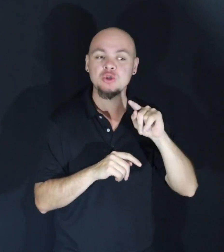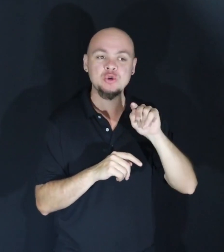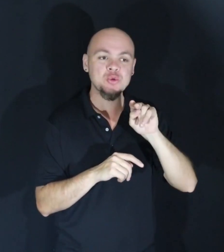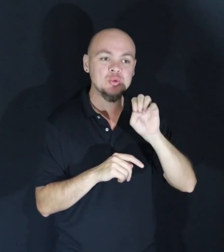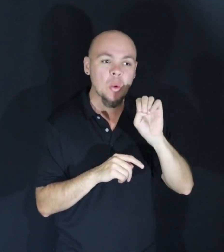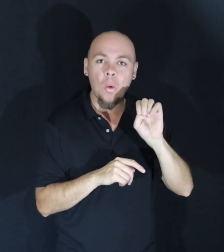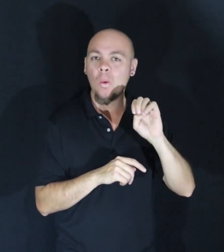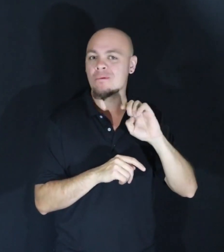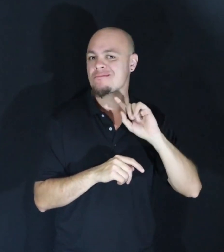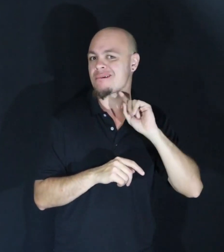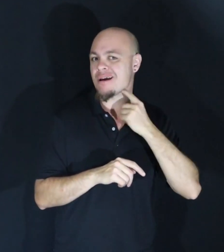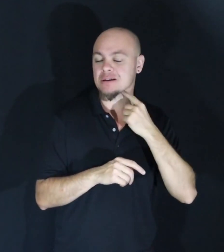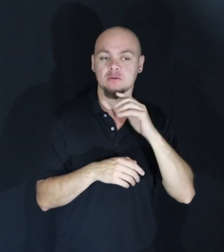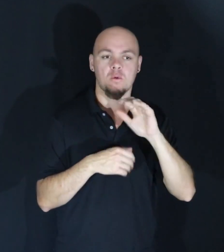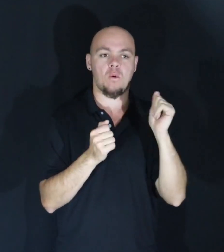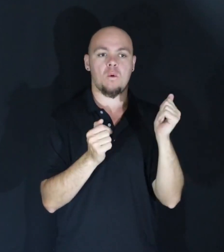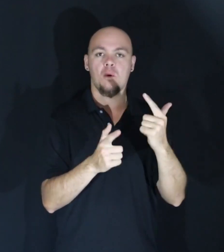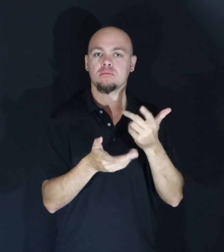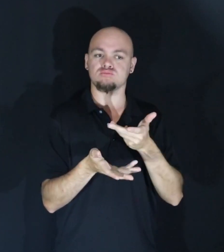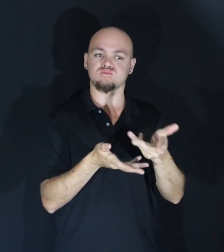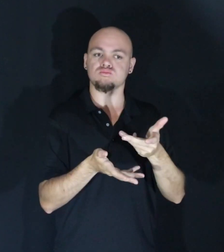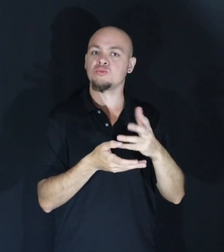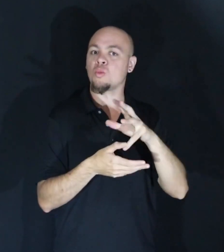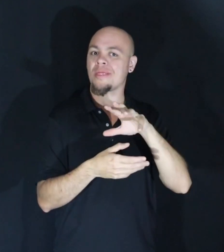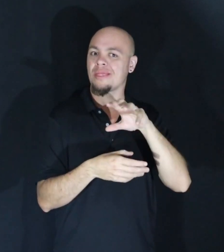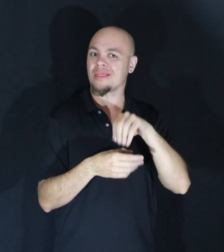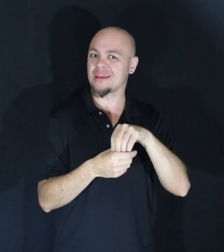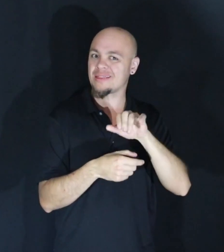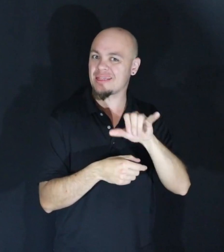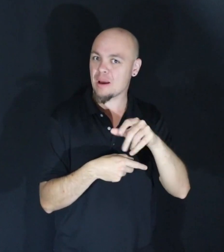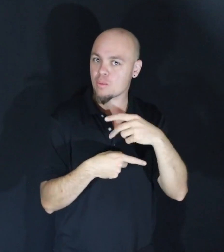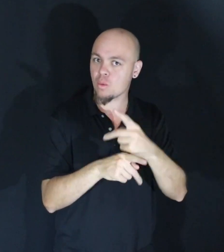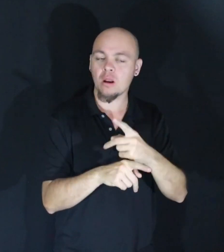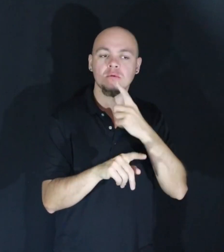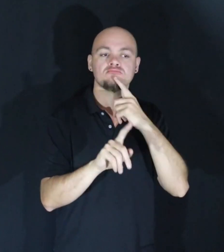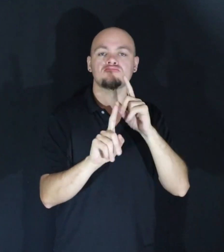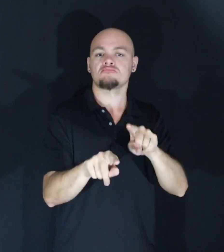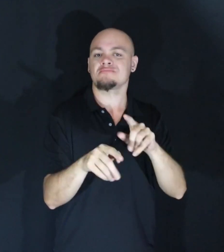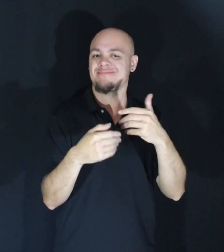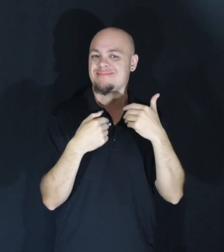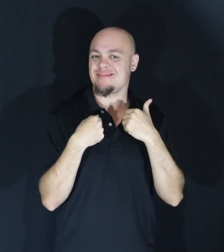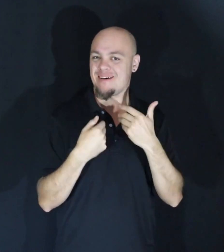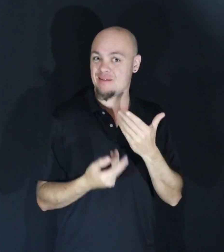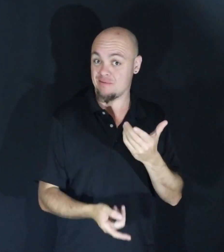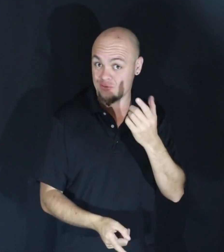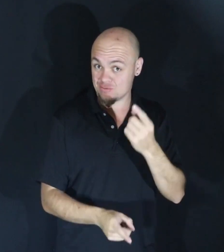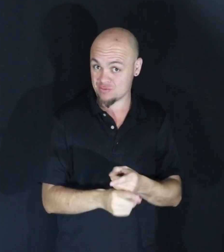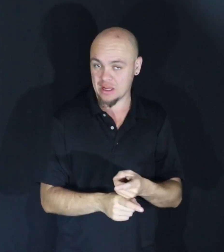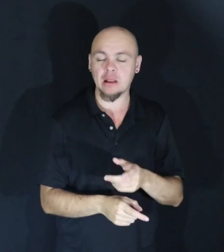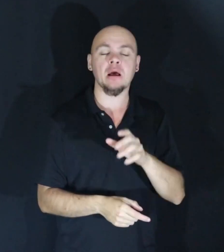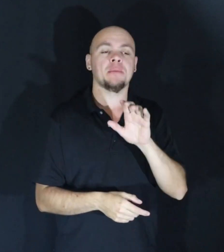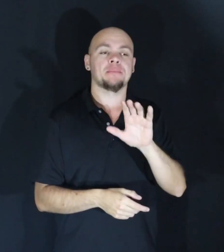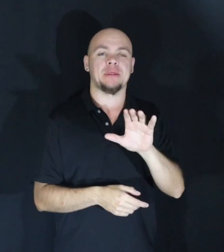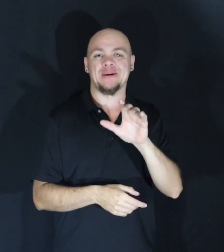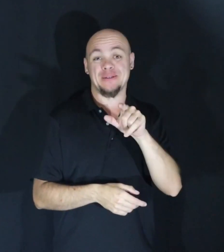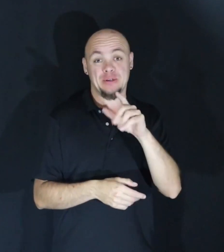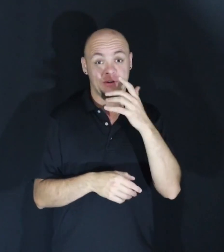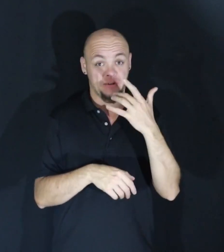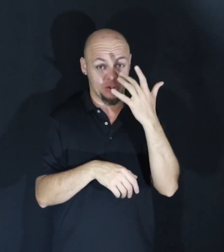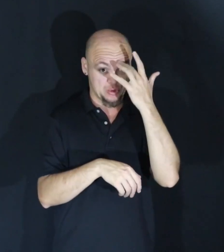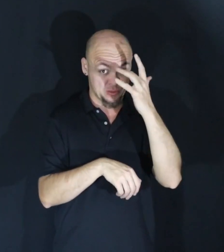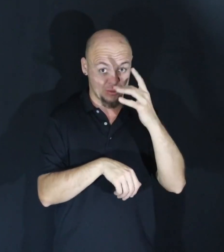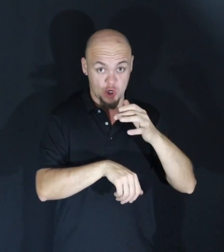accent, to make sure that anyone engaging with their product would get a response in return. And for those of you with a